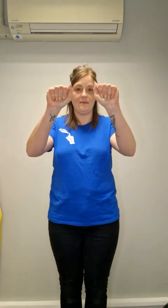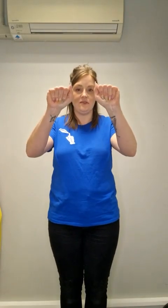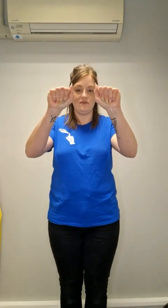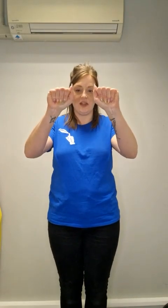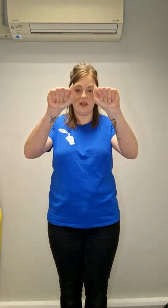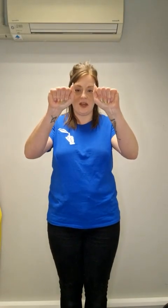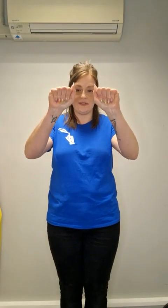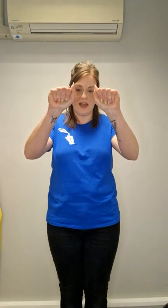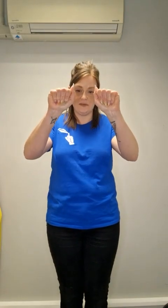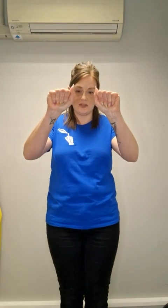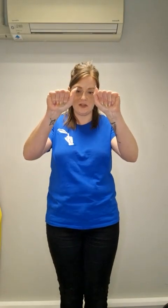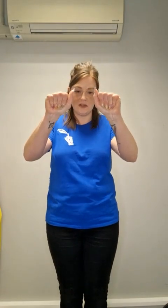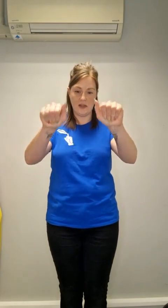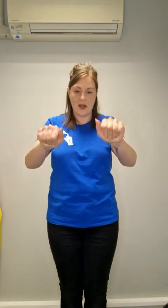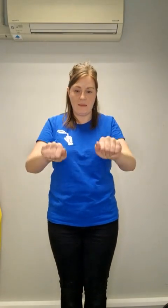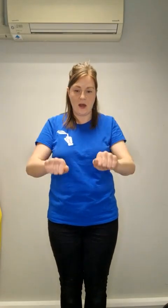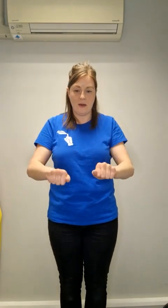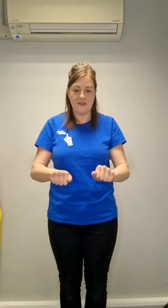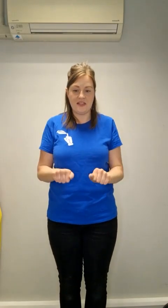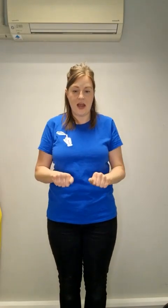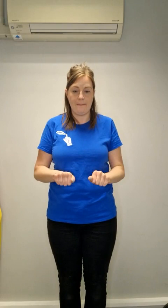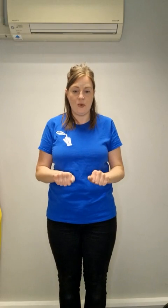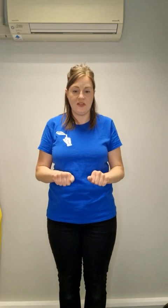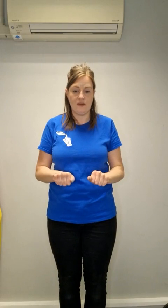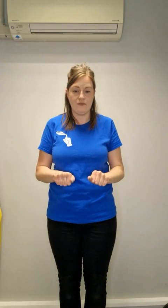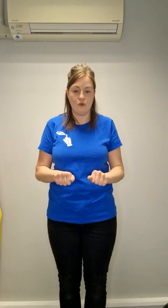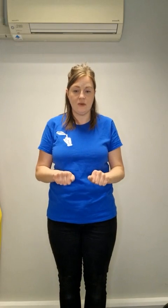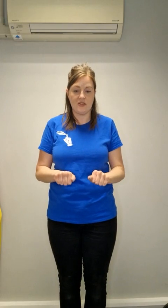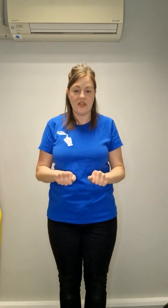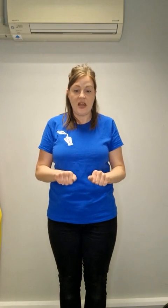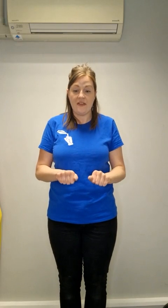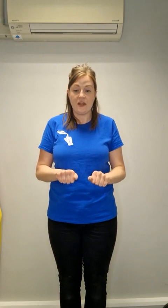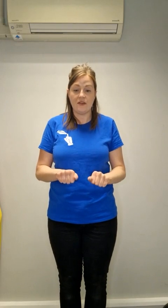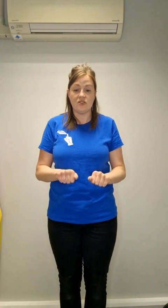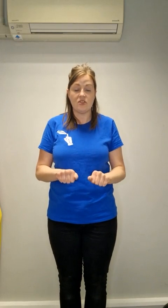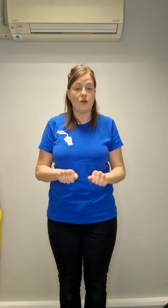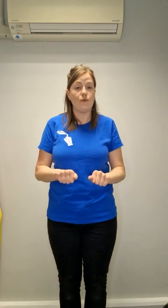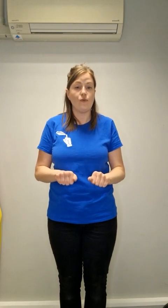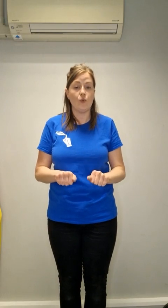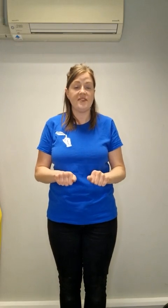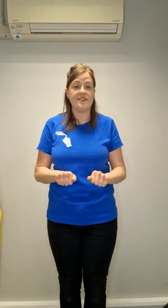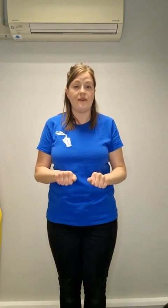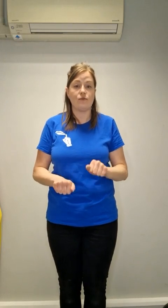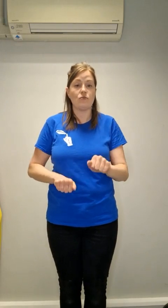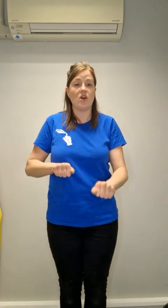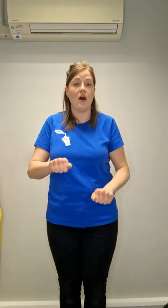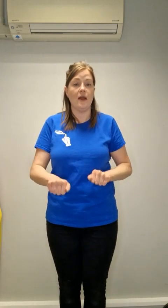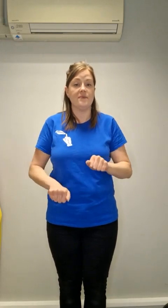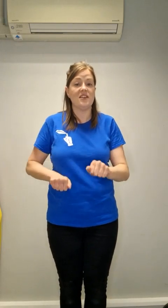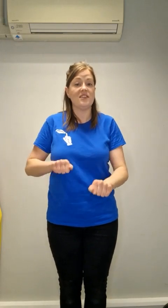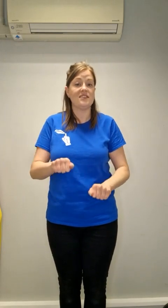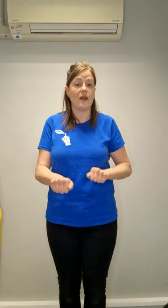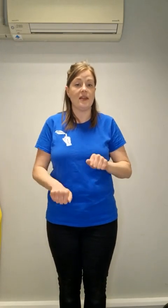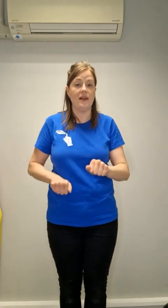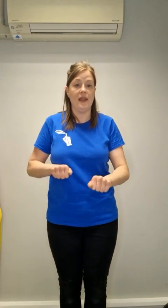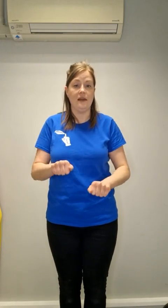those fingernails out. Palms down, pointing forward, and they're going to circle forward several times. Cycling.